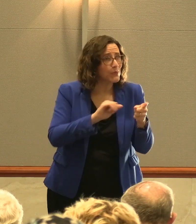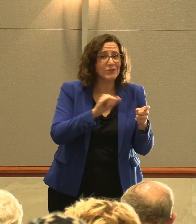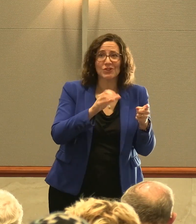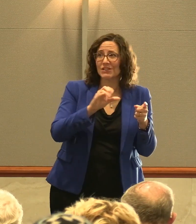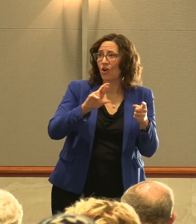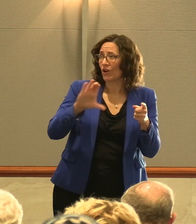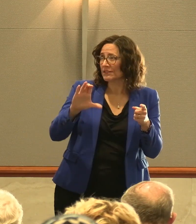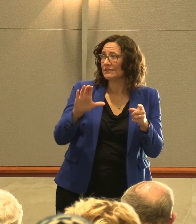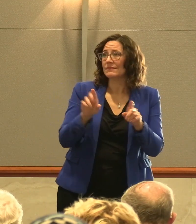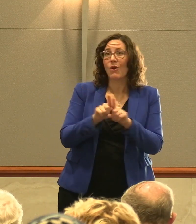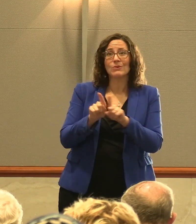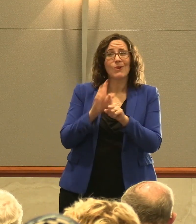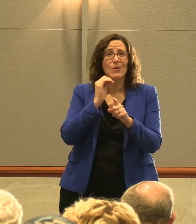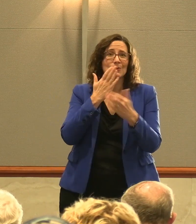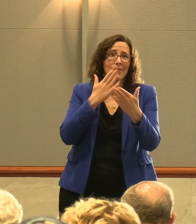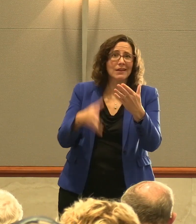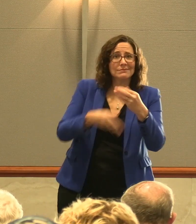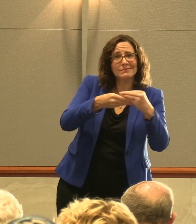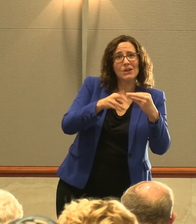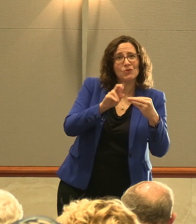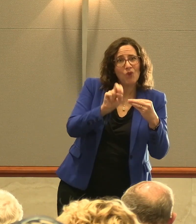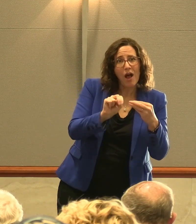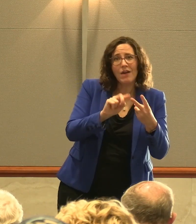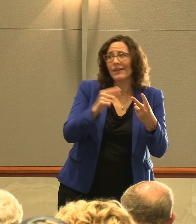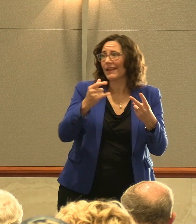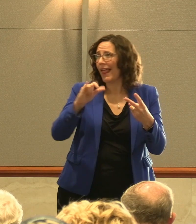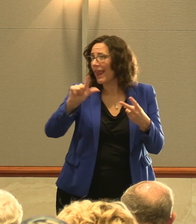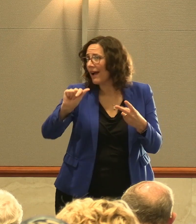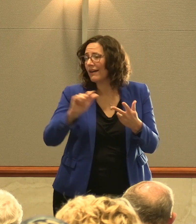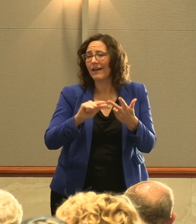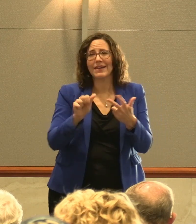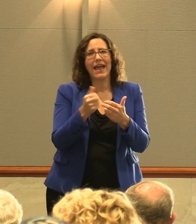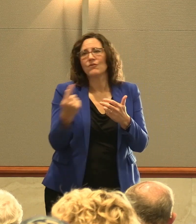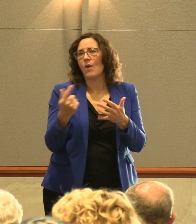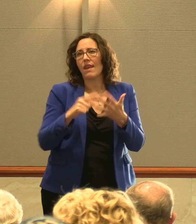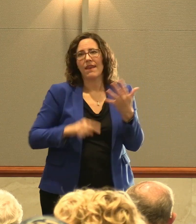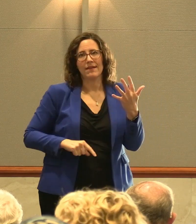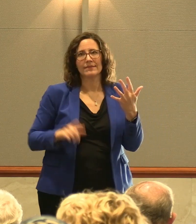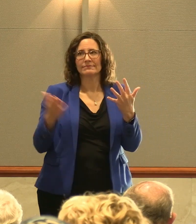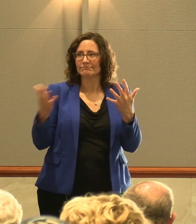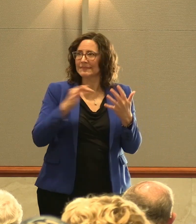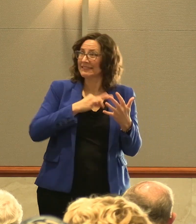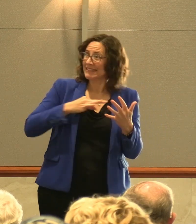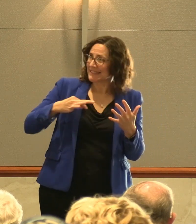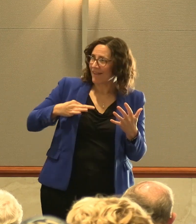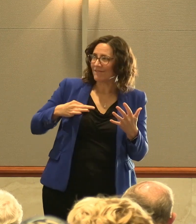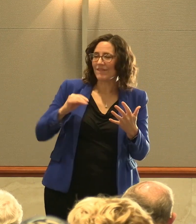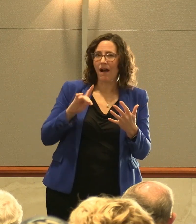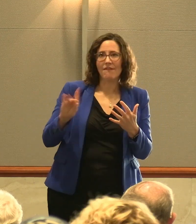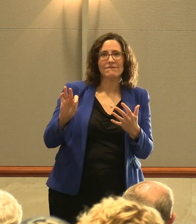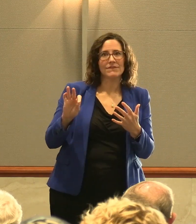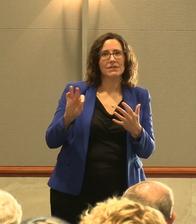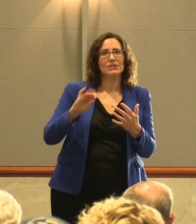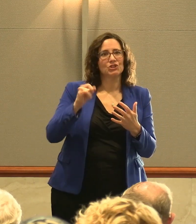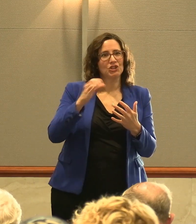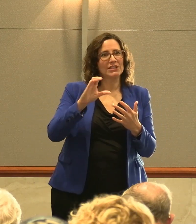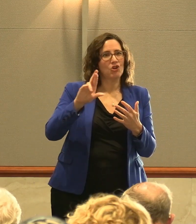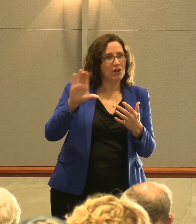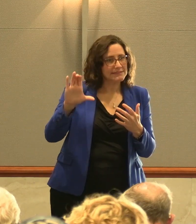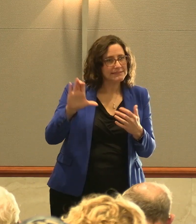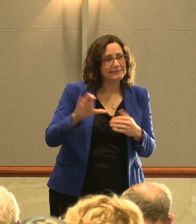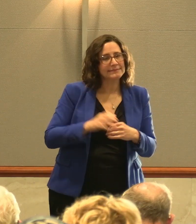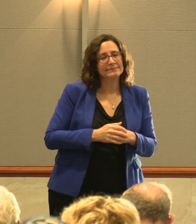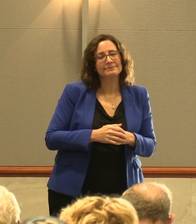JCRC, and I want to add my thanks to Ron and Gila and everyone else at the staff of the